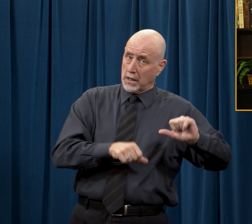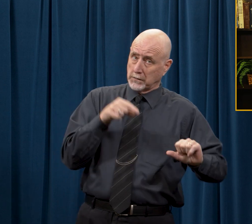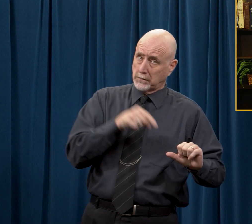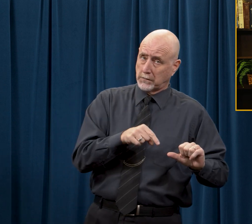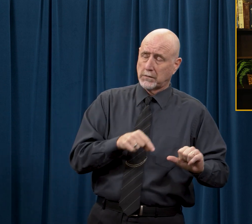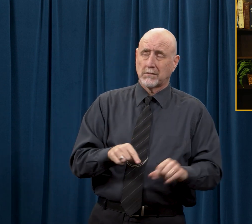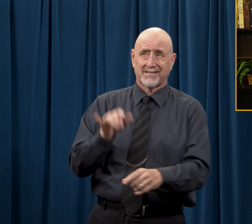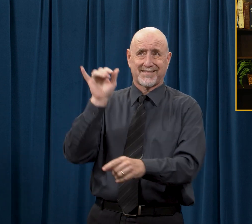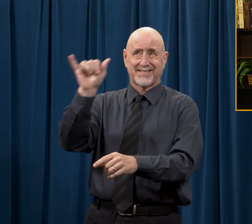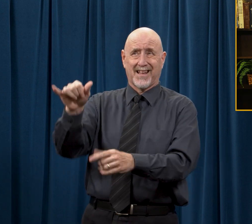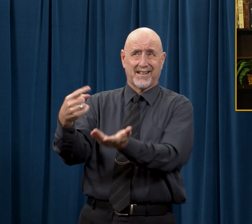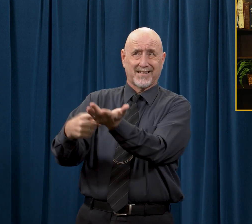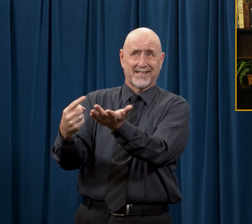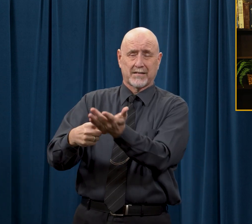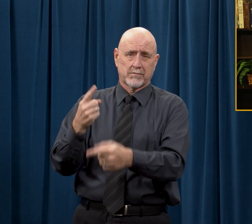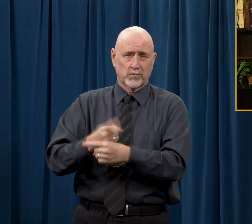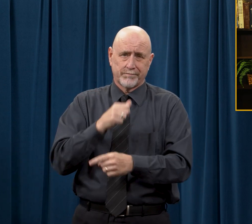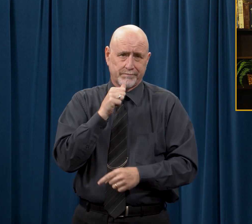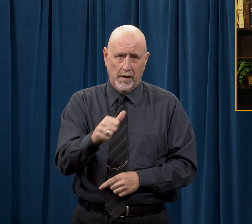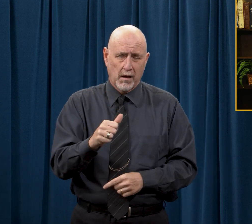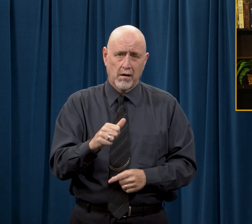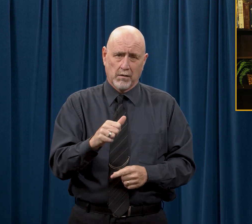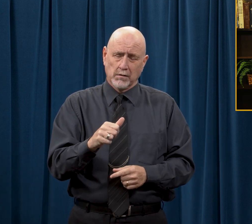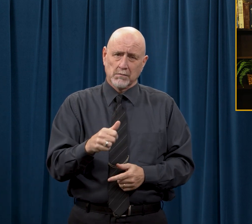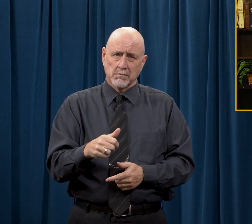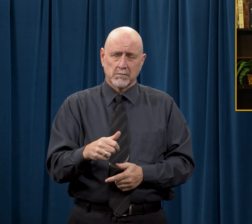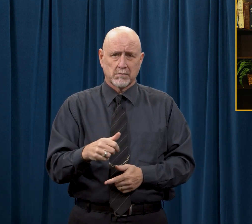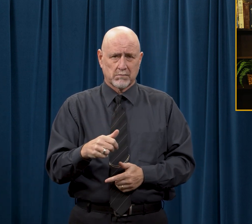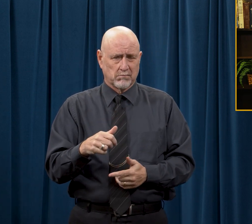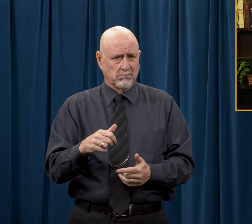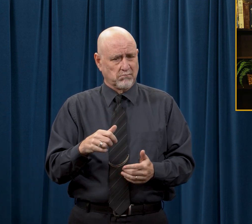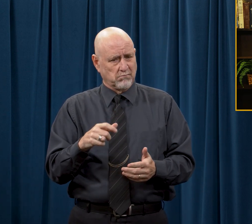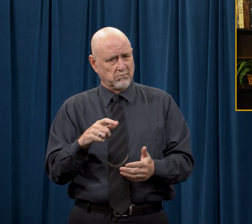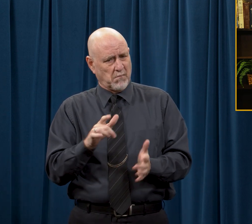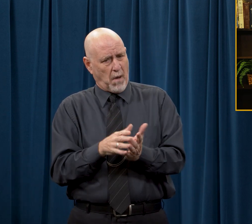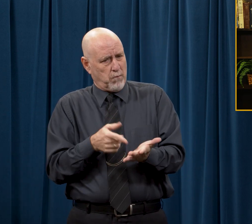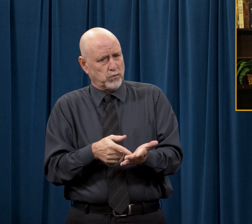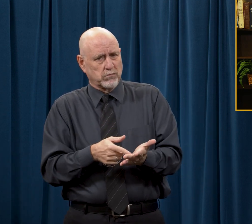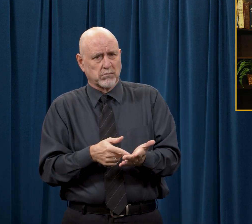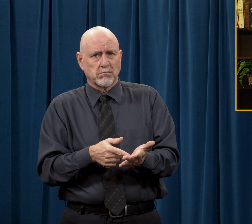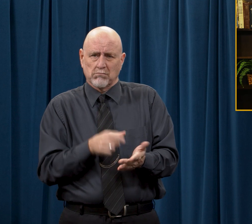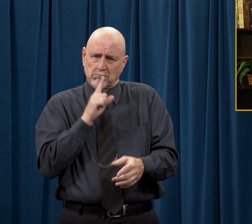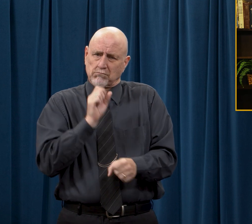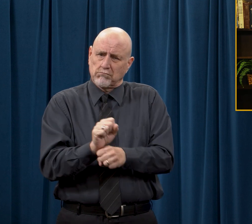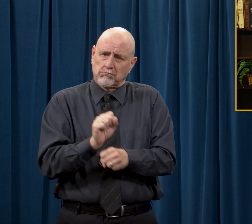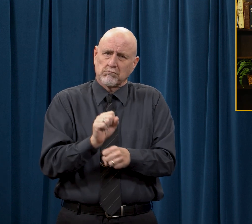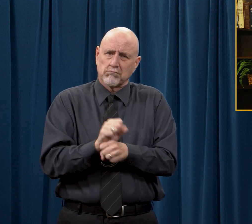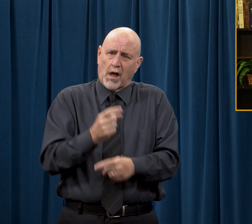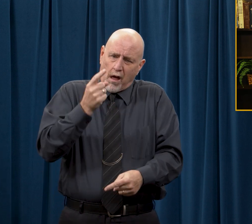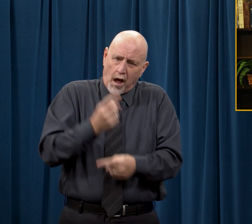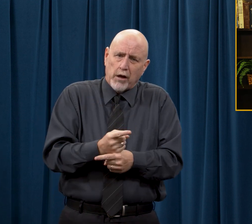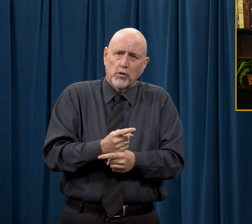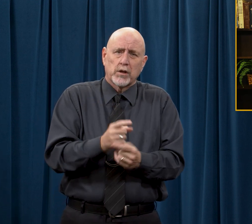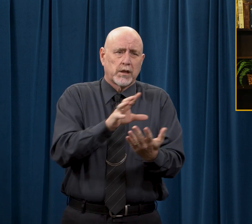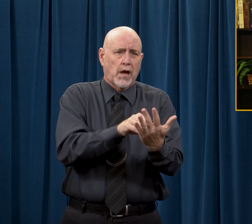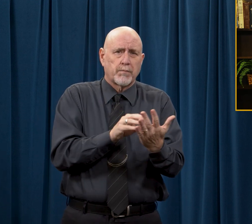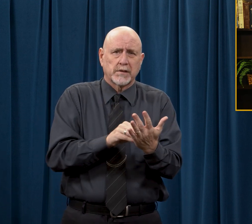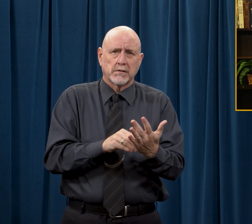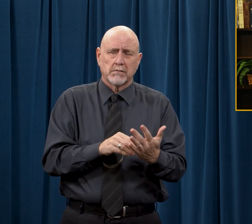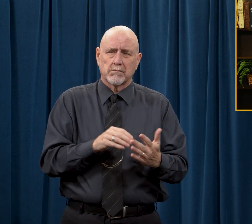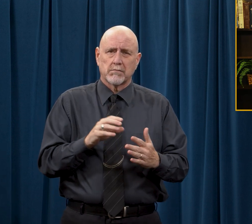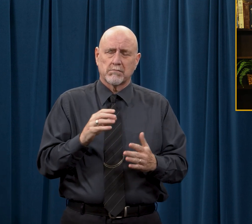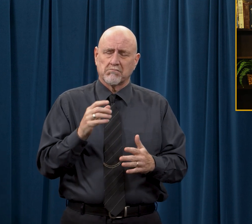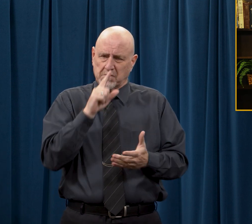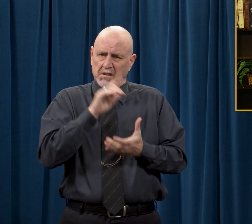demonstrate scientifically how that is not at all the case, that we have every reason to believe that the Bible was in fact